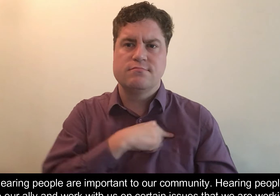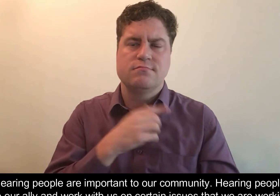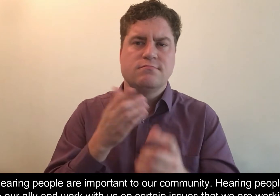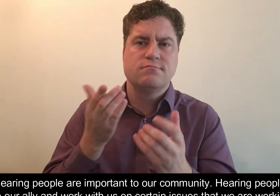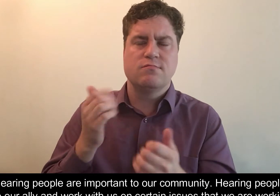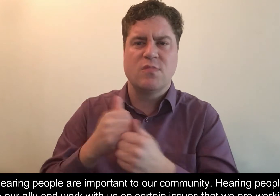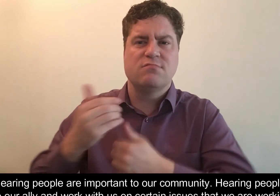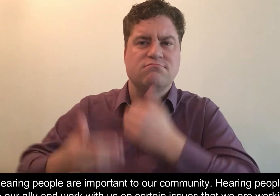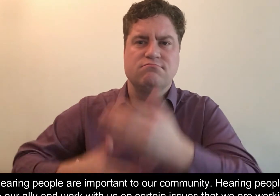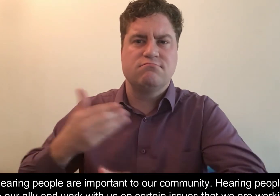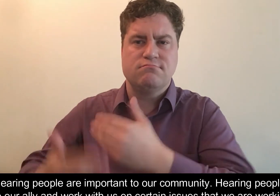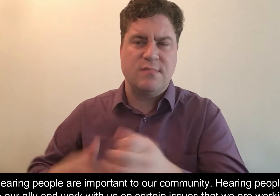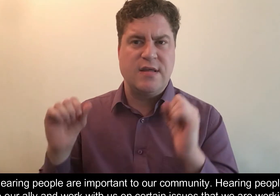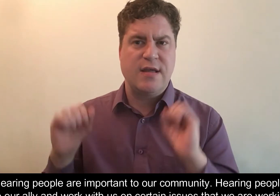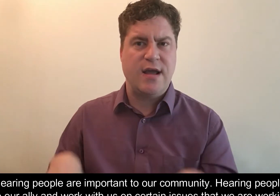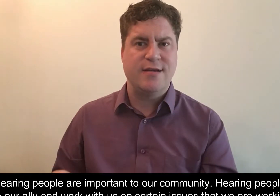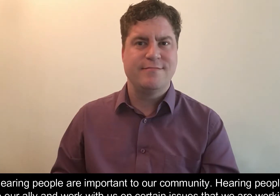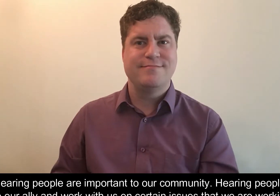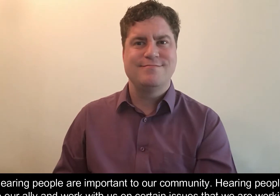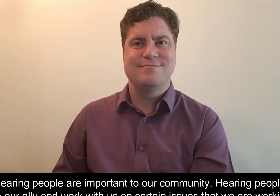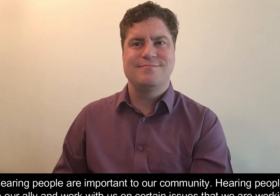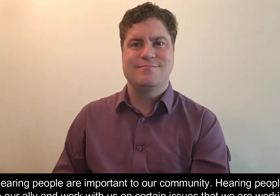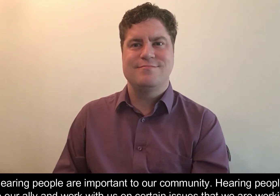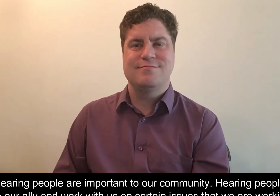because if there are certain issues, you can help us.